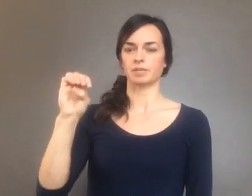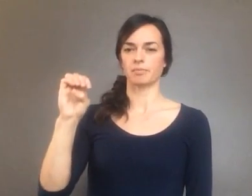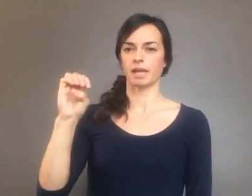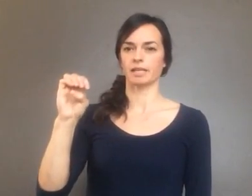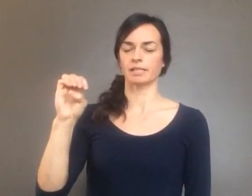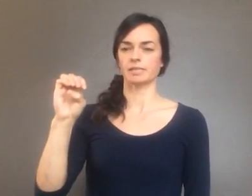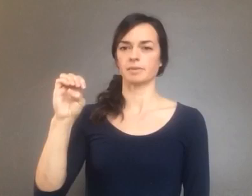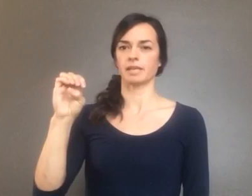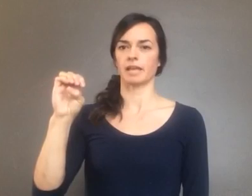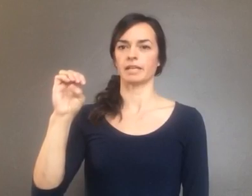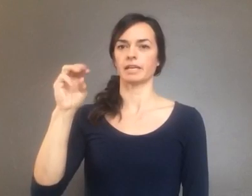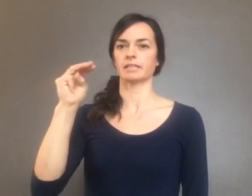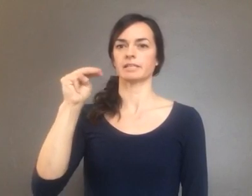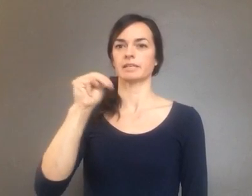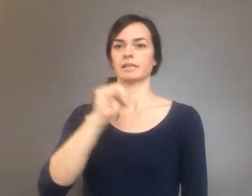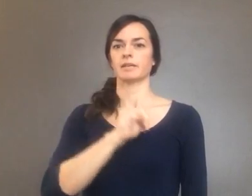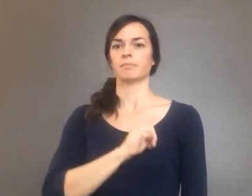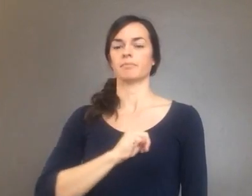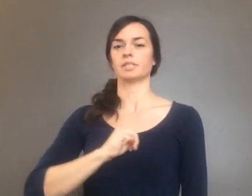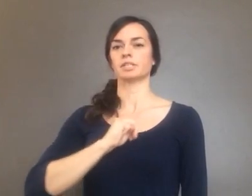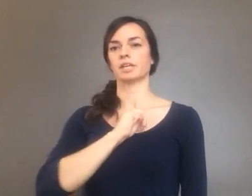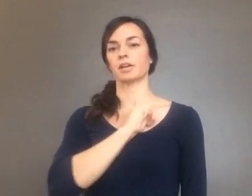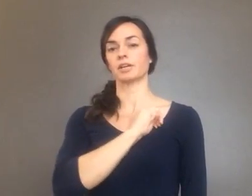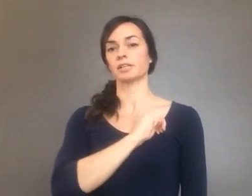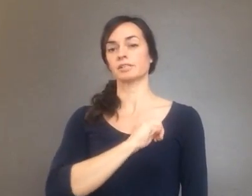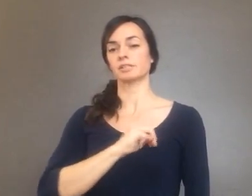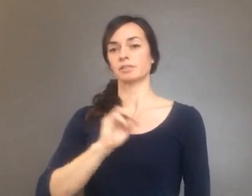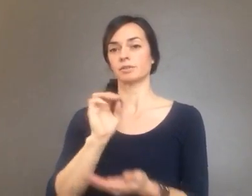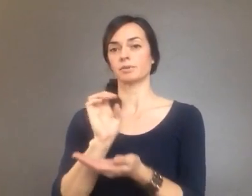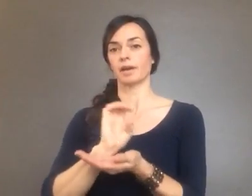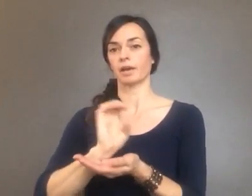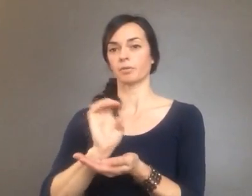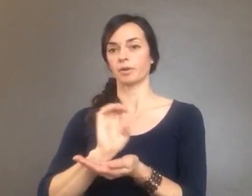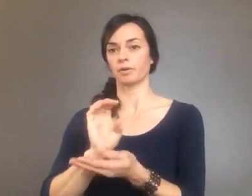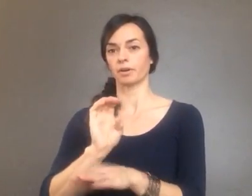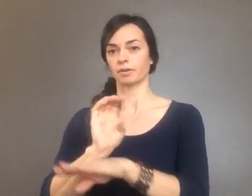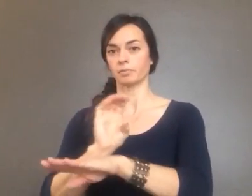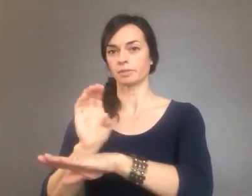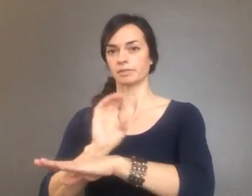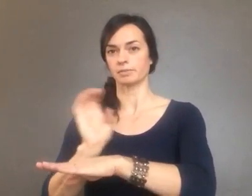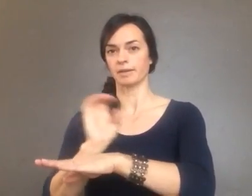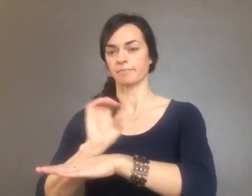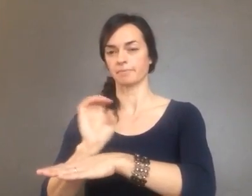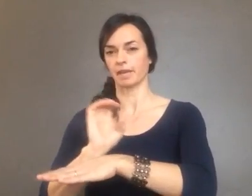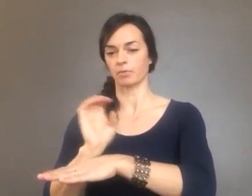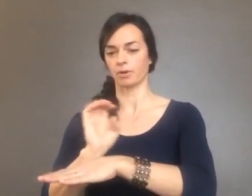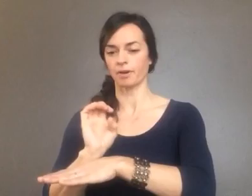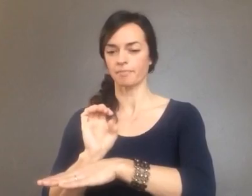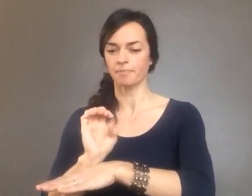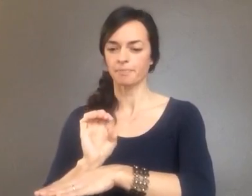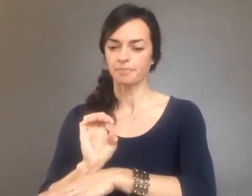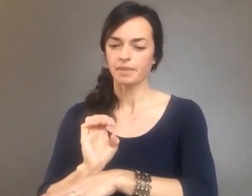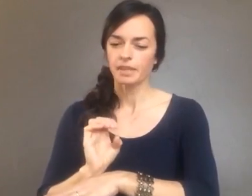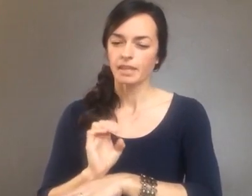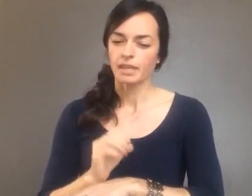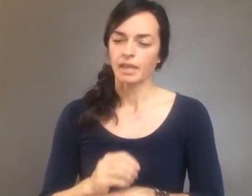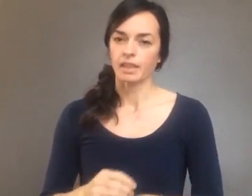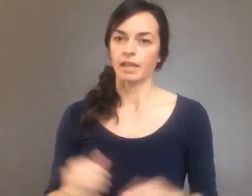Jim and Elizabeth Elliot, missionaries to Ecuador, Ecuador,